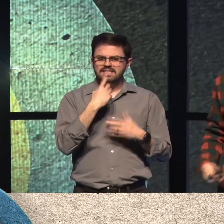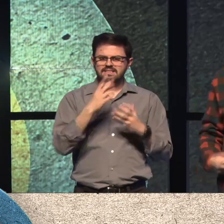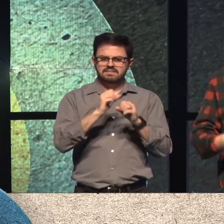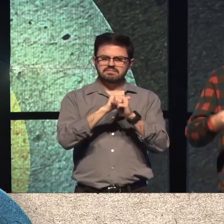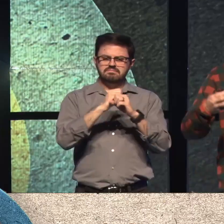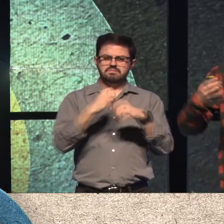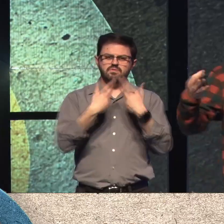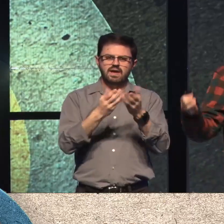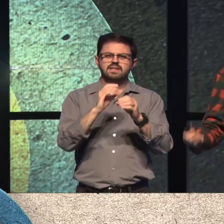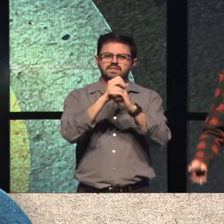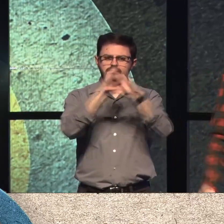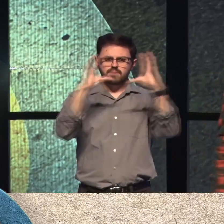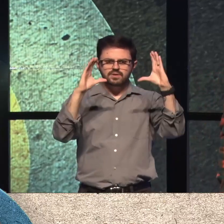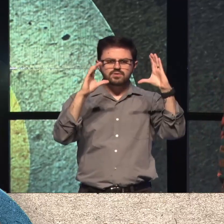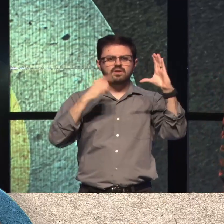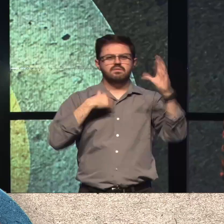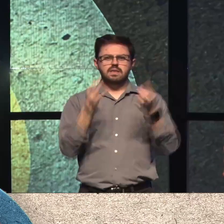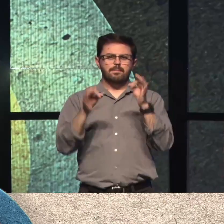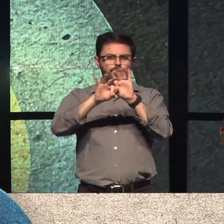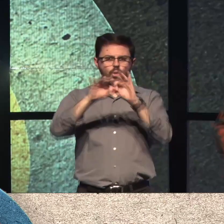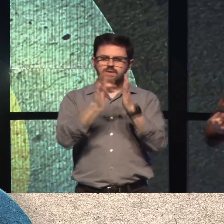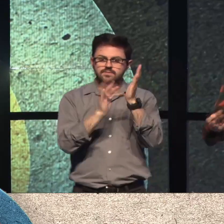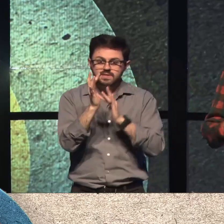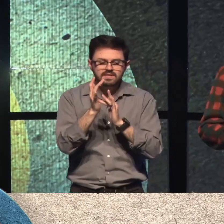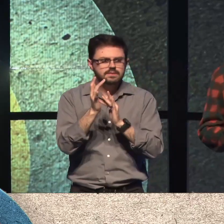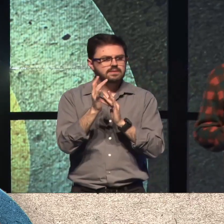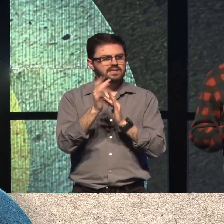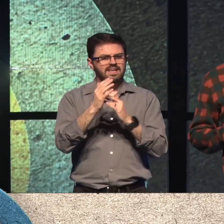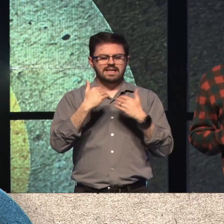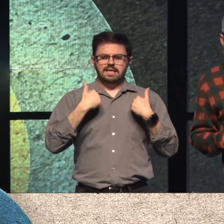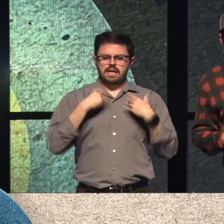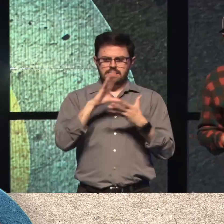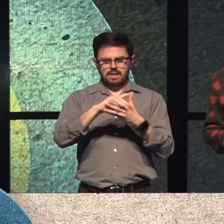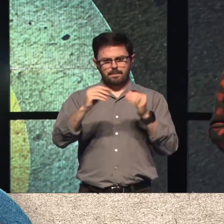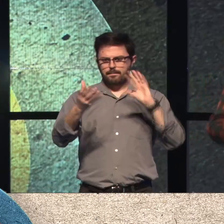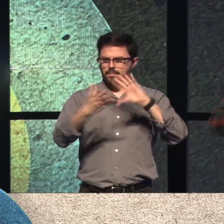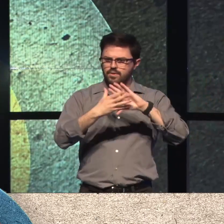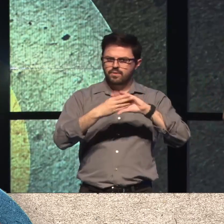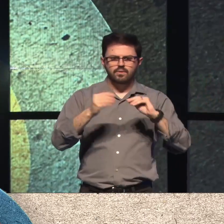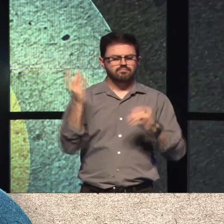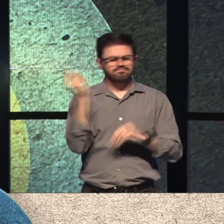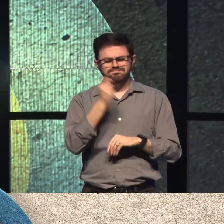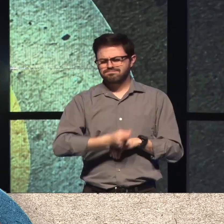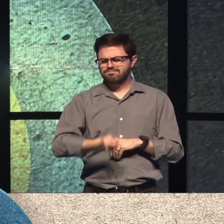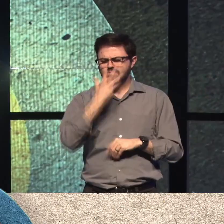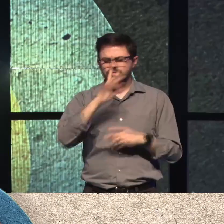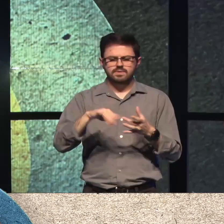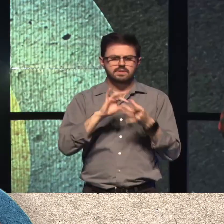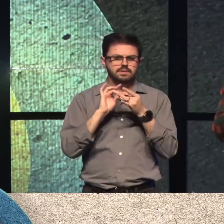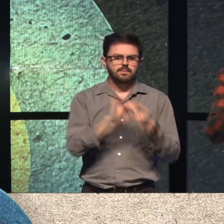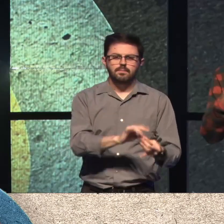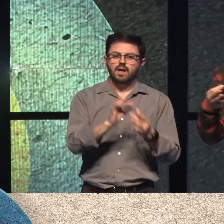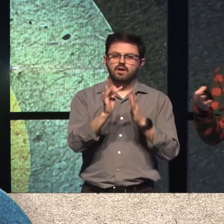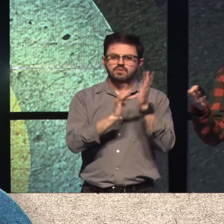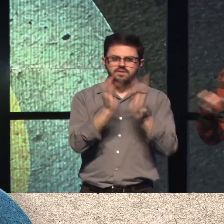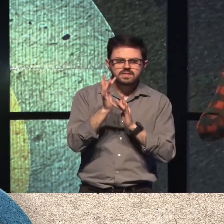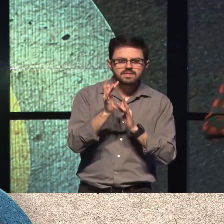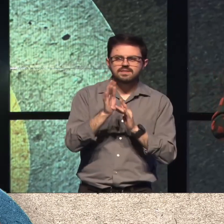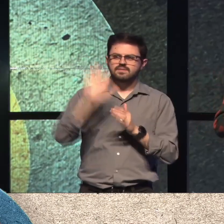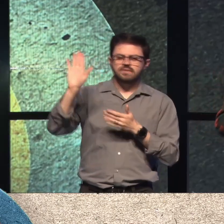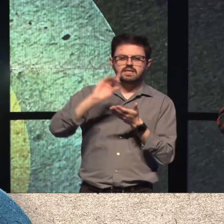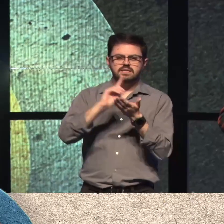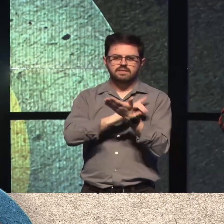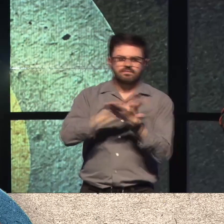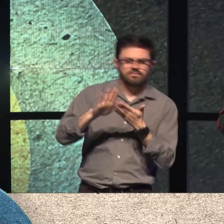of Jesus, and he's telling us a beautiful story about Jesus as the divine wisdom personified. And it's this beautiful story of